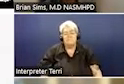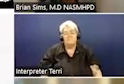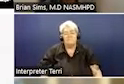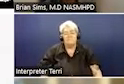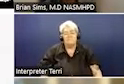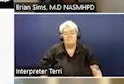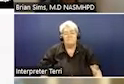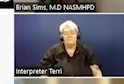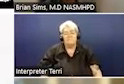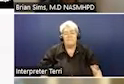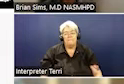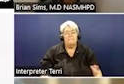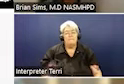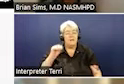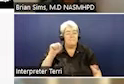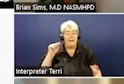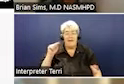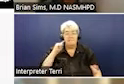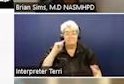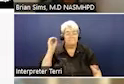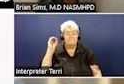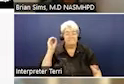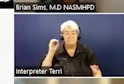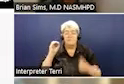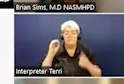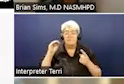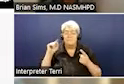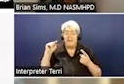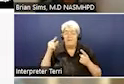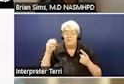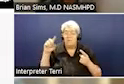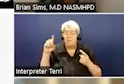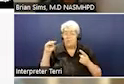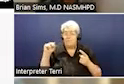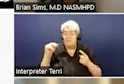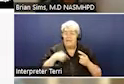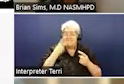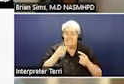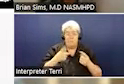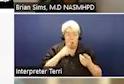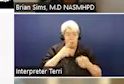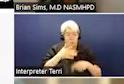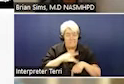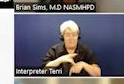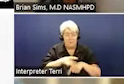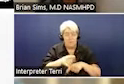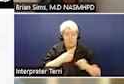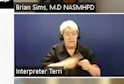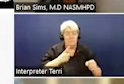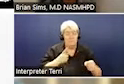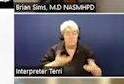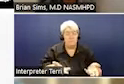Matt, I don't hear Matt I either. don't see Matt, Matt Goldman, I see him on the line. Matt, if you're available, if you'll unmute.